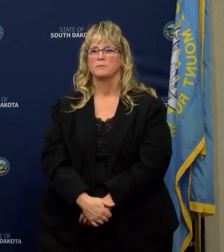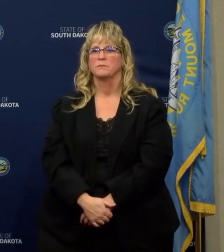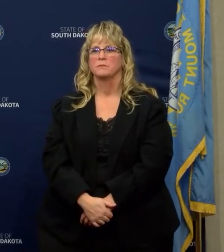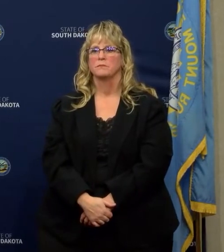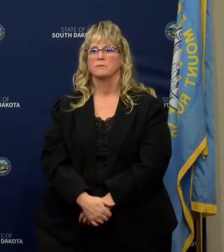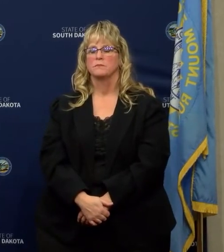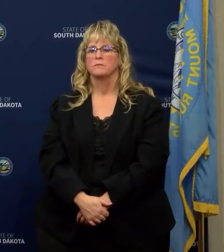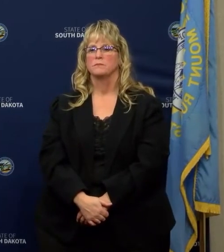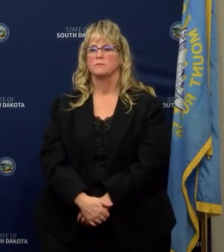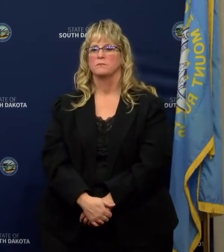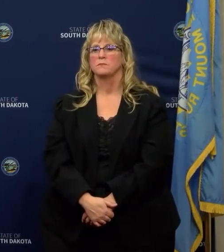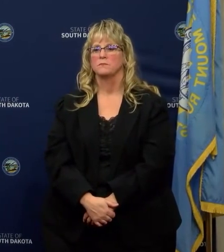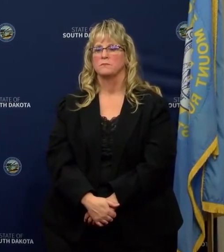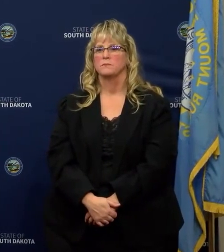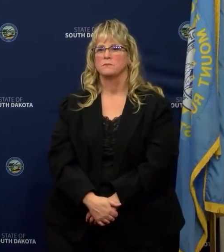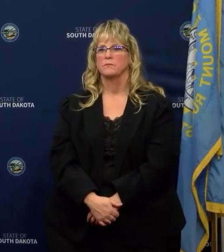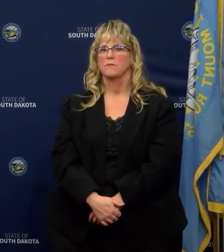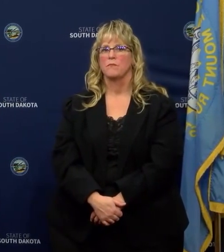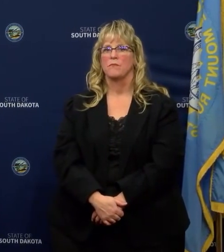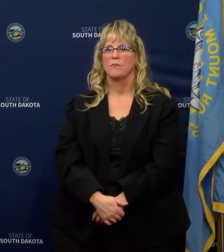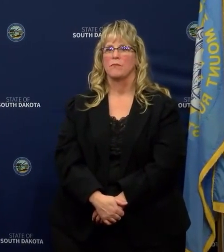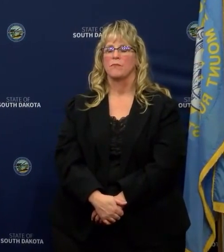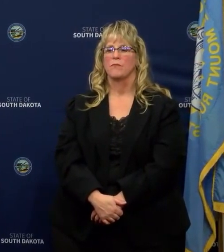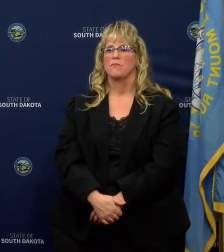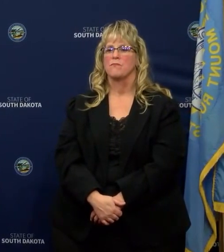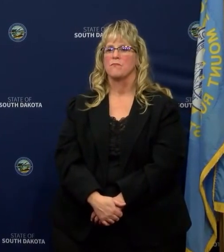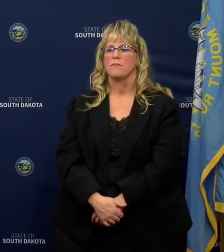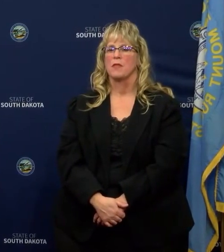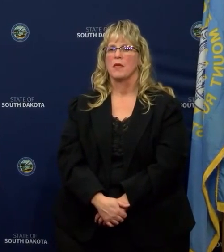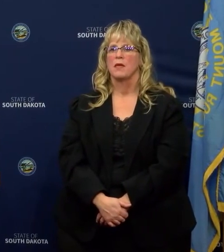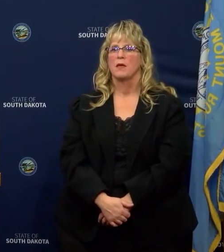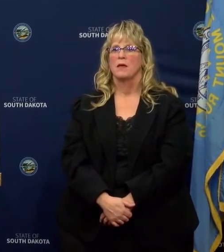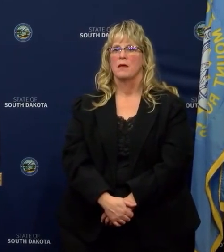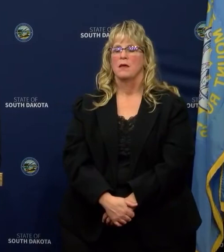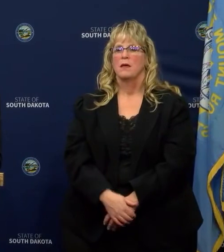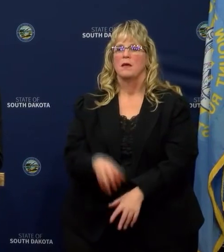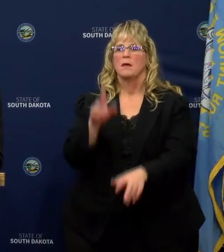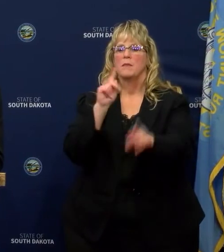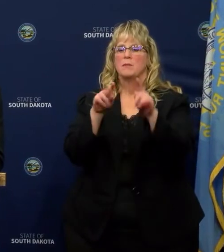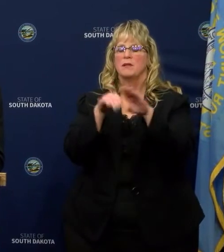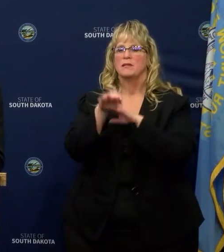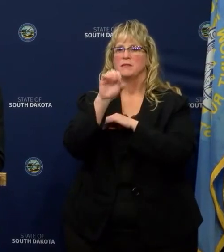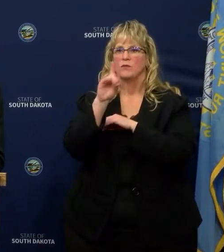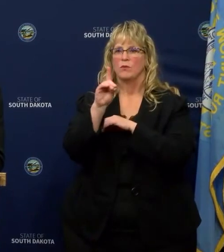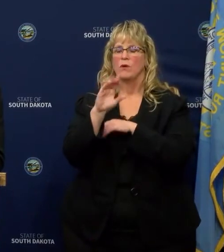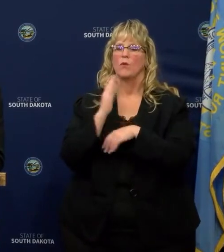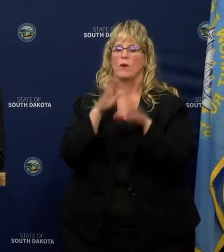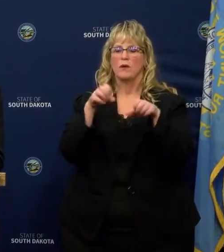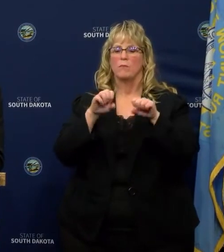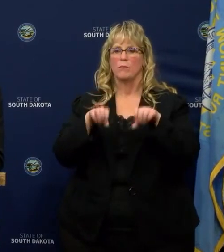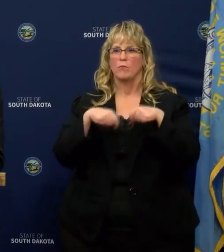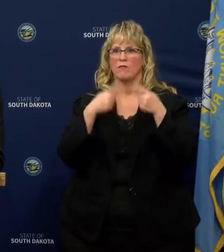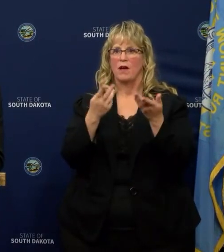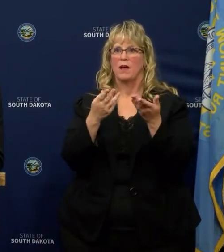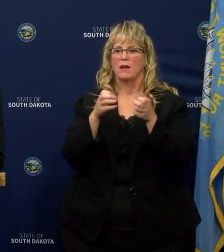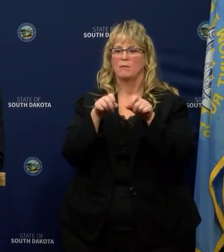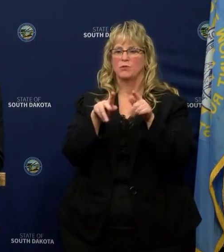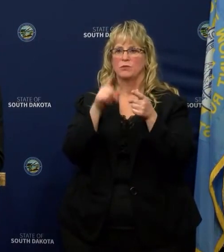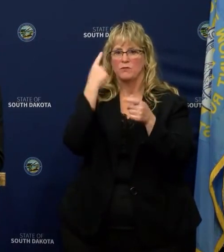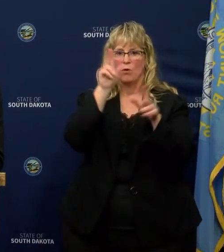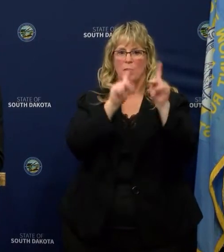And a good one thing that I think is a good reminder for everybody in the state of South Dakota, that we provide opportunities to individuals